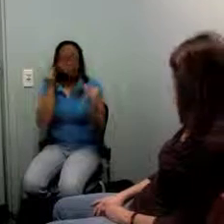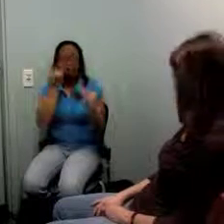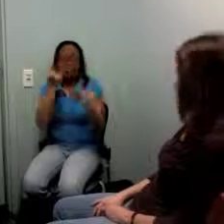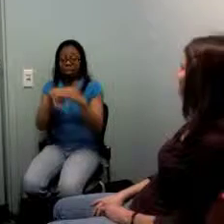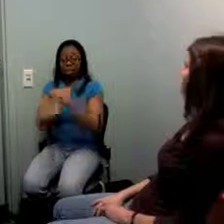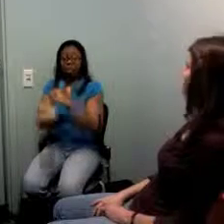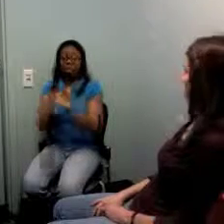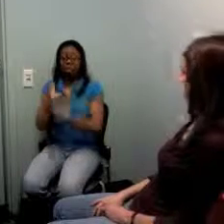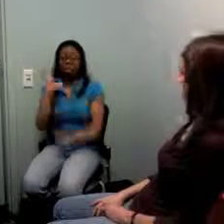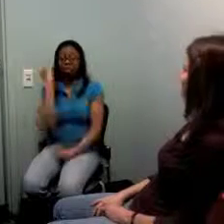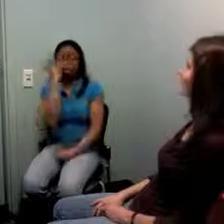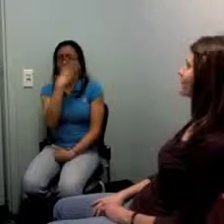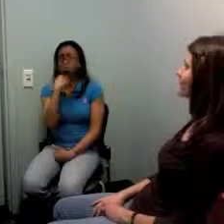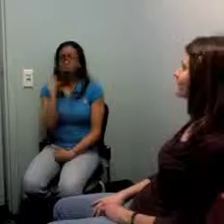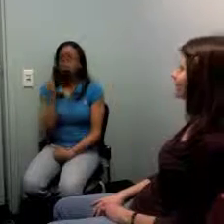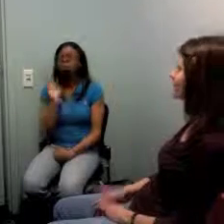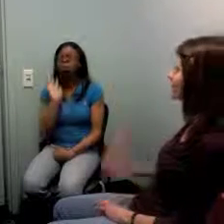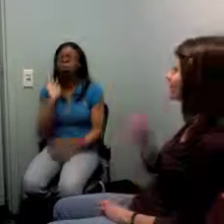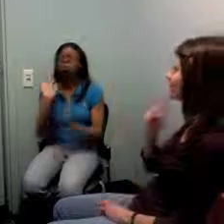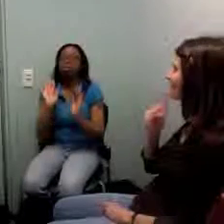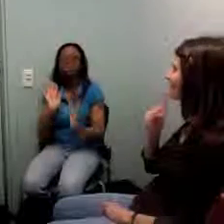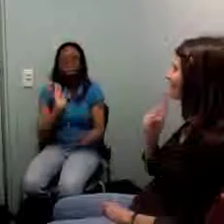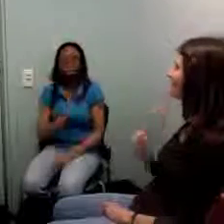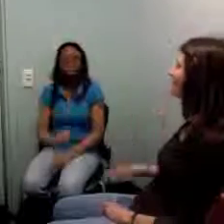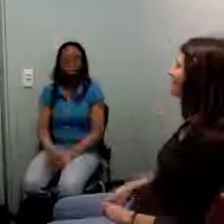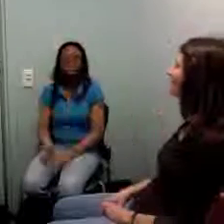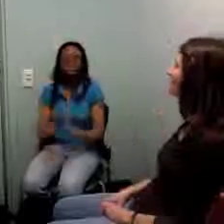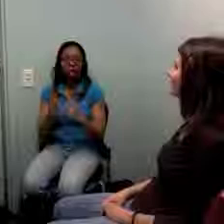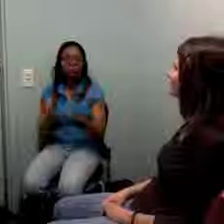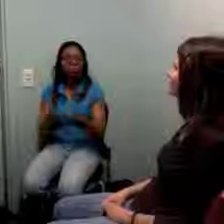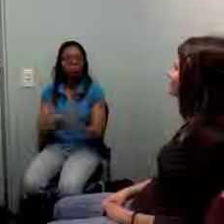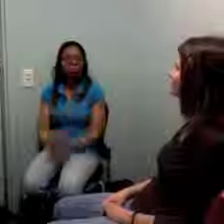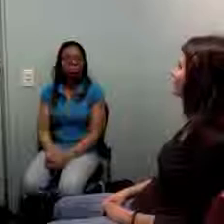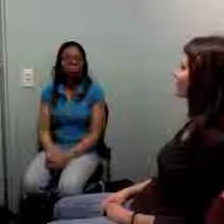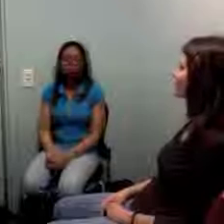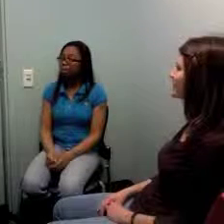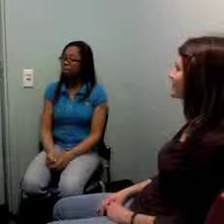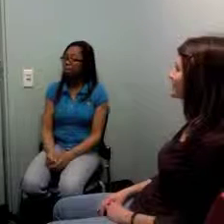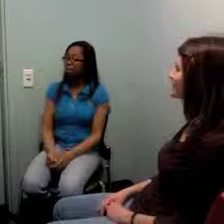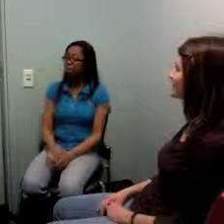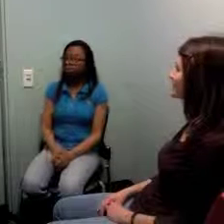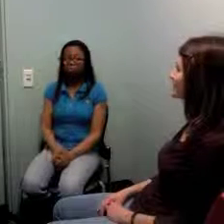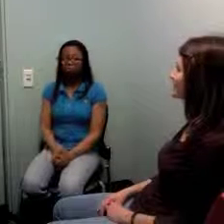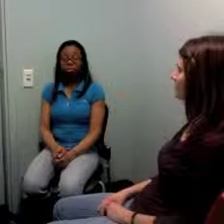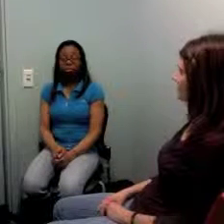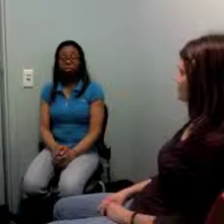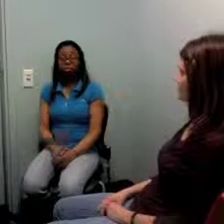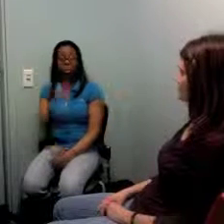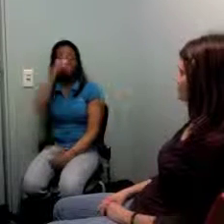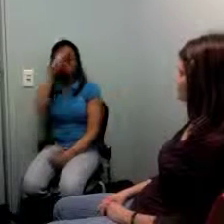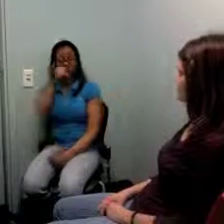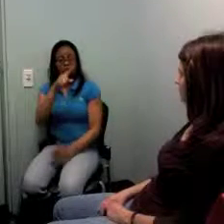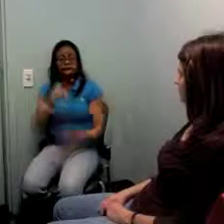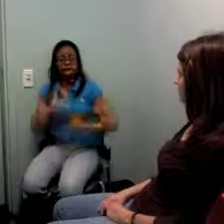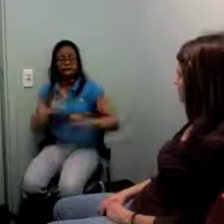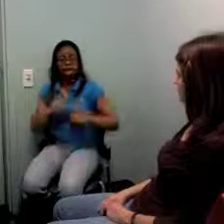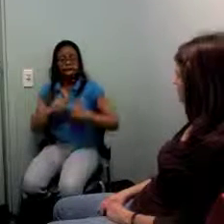my gosh, it's very pretty. All right, because you live, also, friends of mine live